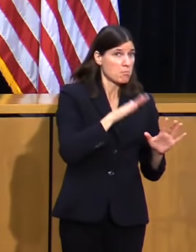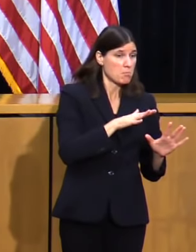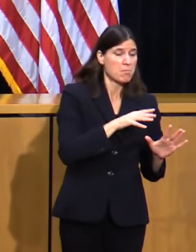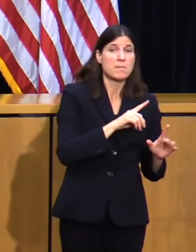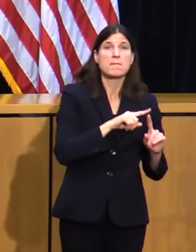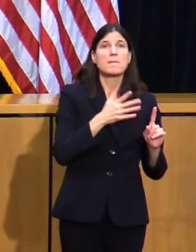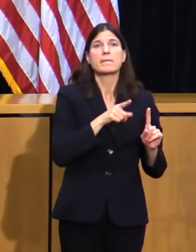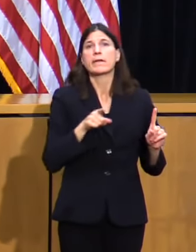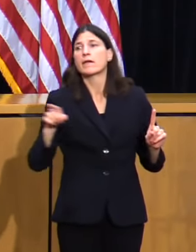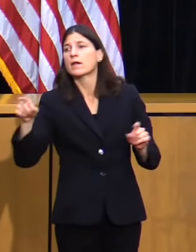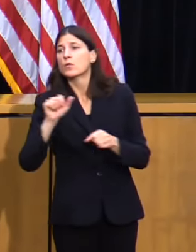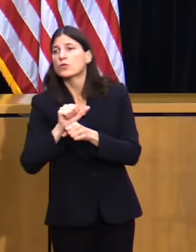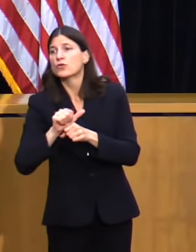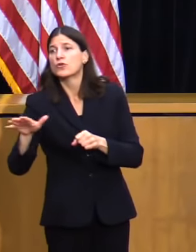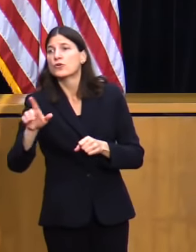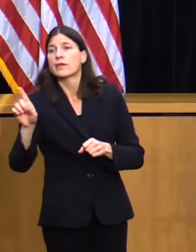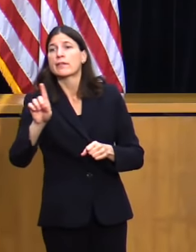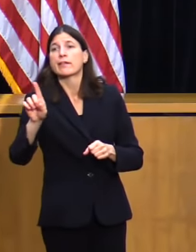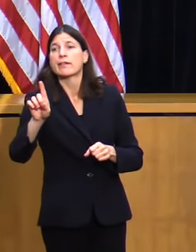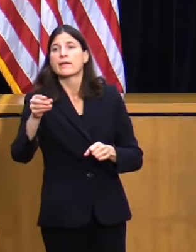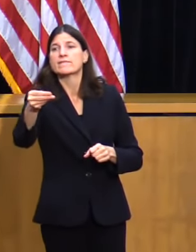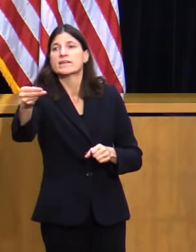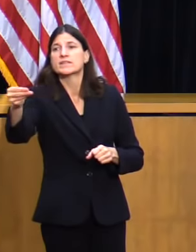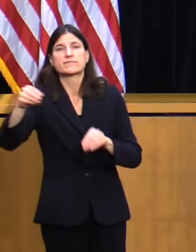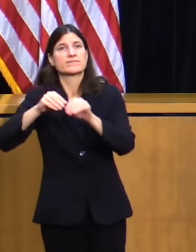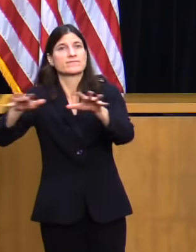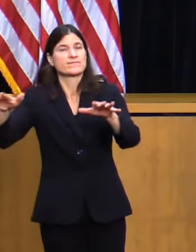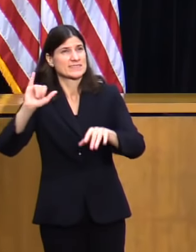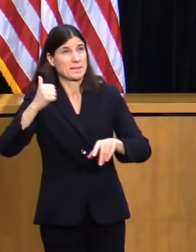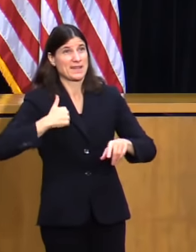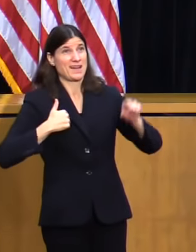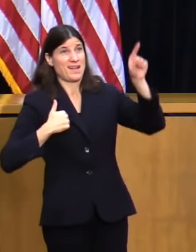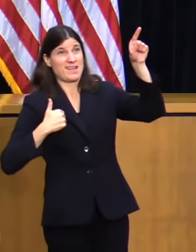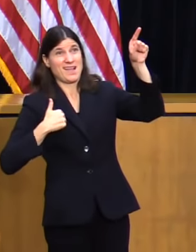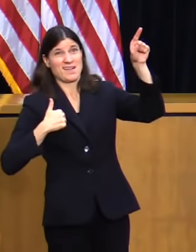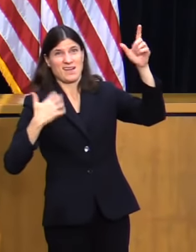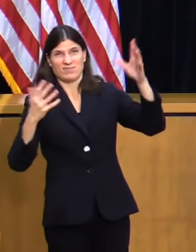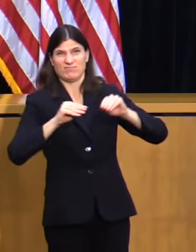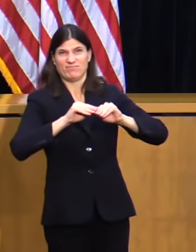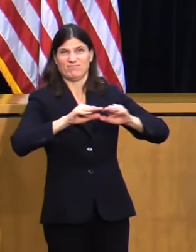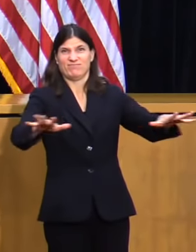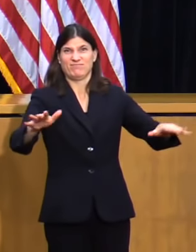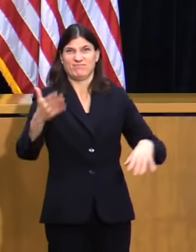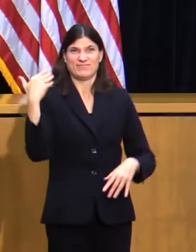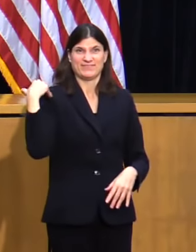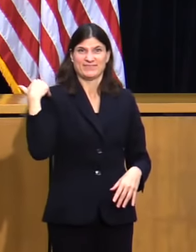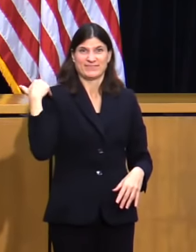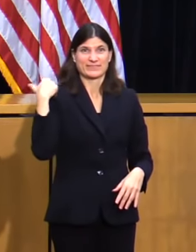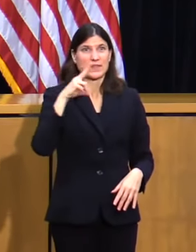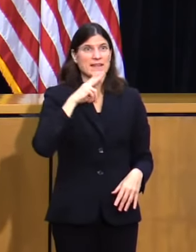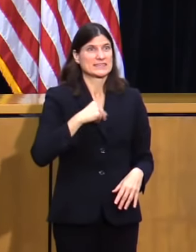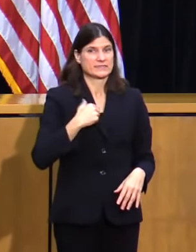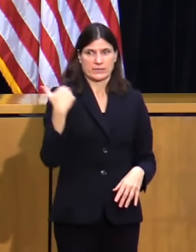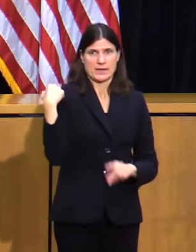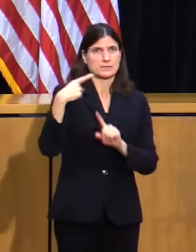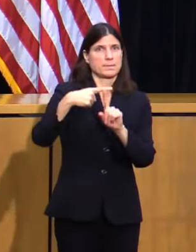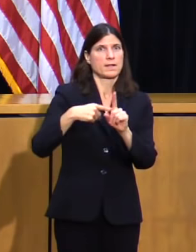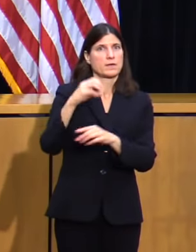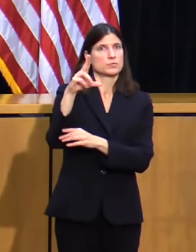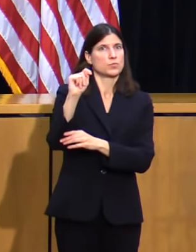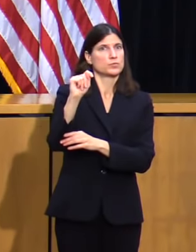as you know, their Thanksgiving is the second Monday in October, and then you saw their hospitalizations and their death rates spike. So you have to be very,